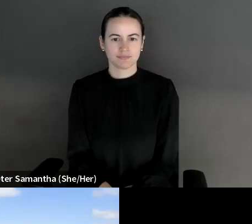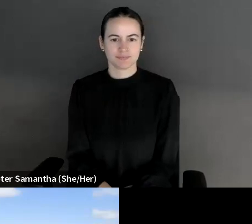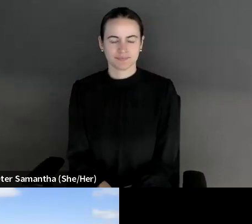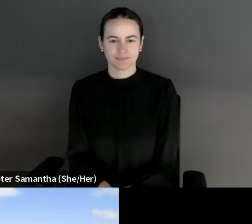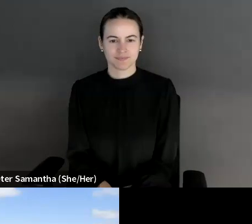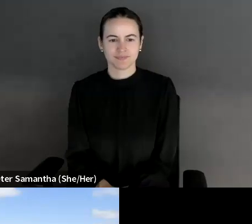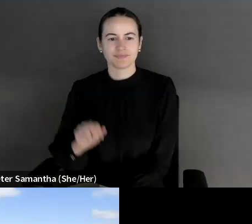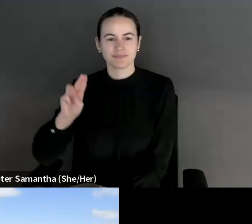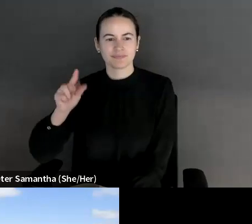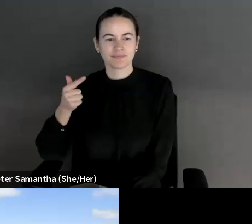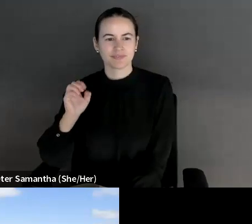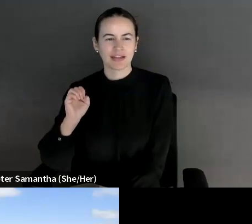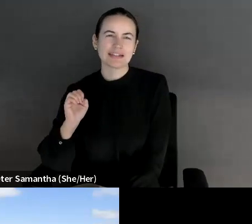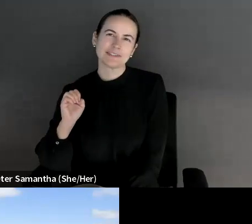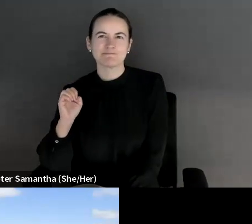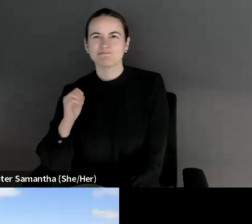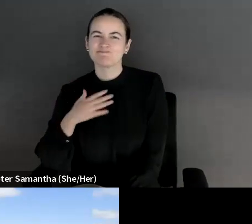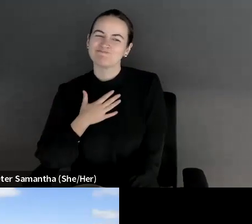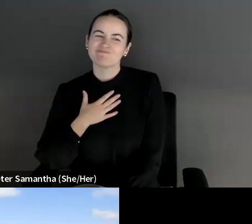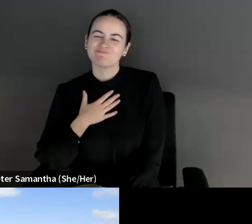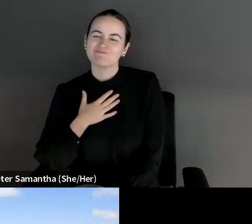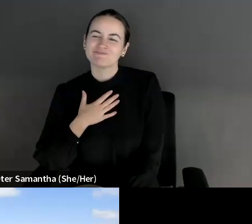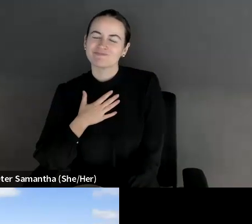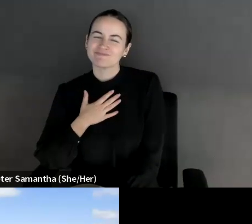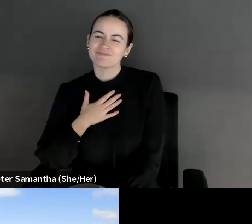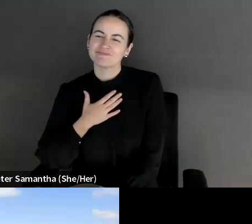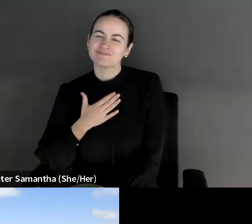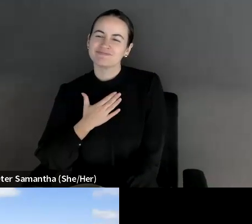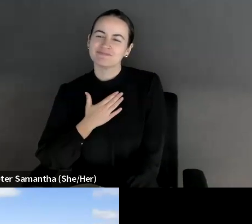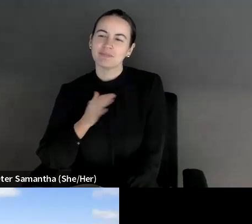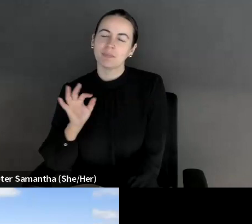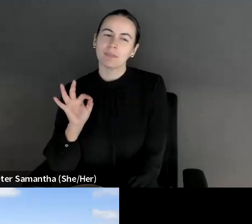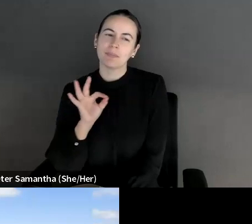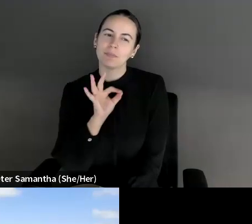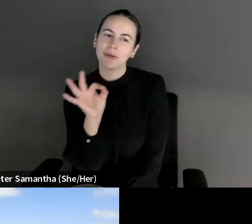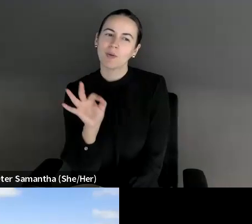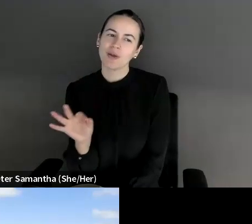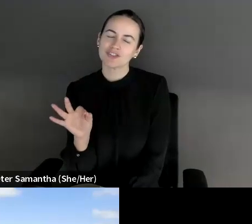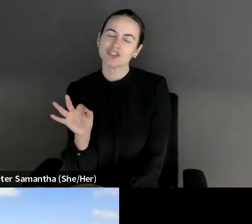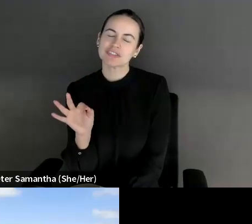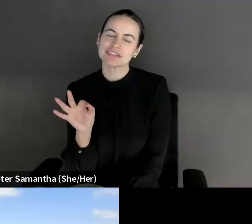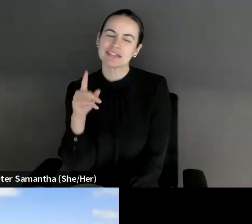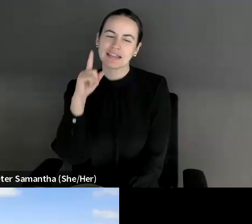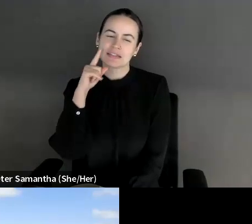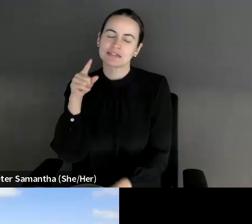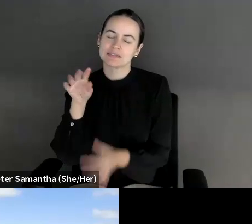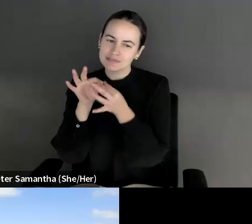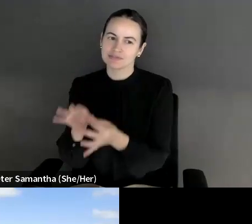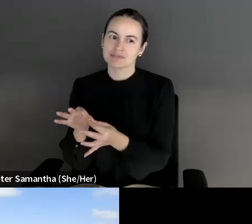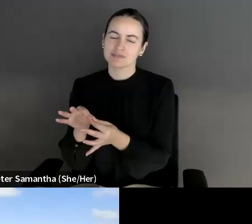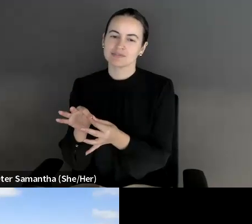I think my question is more about what an innocent listener